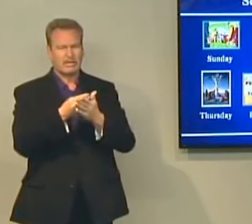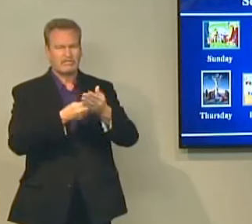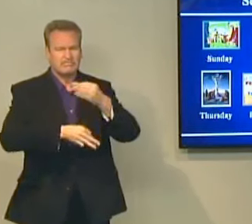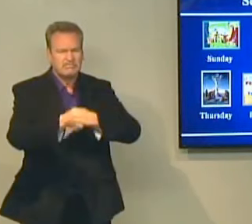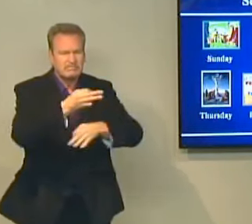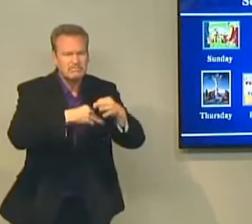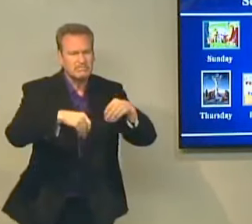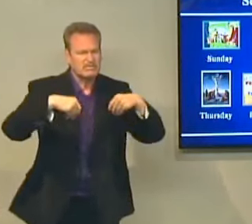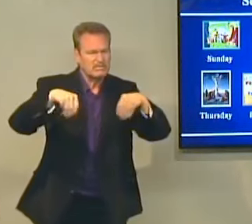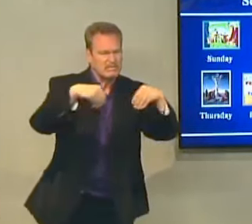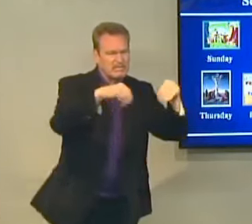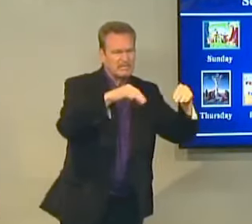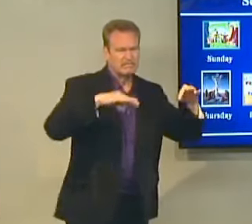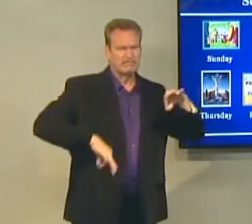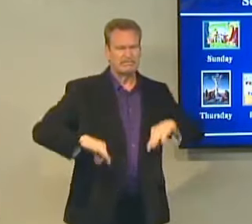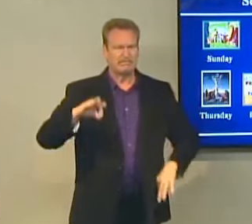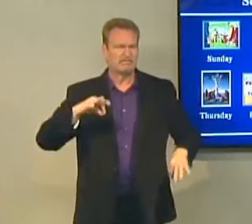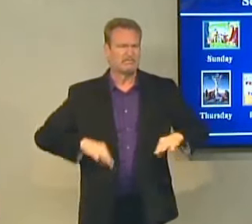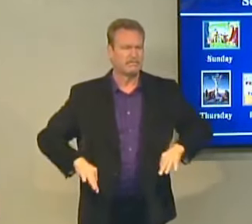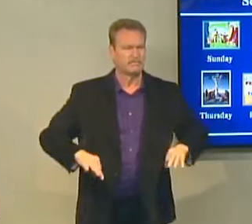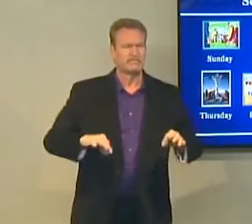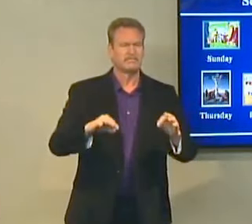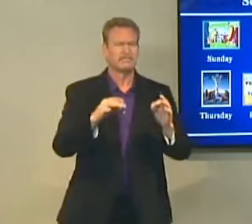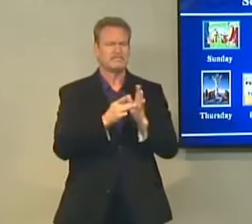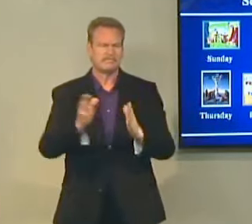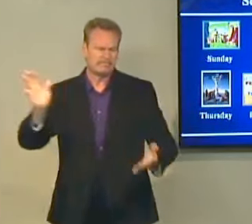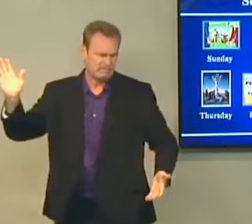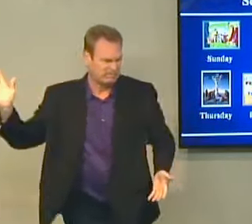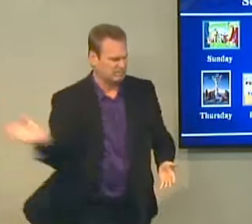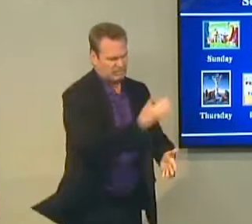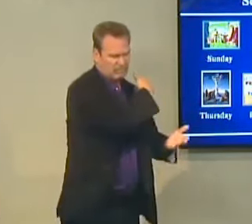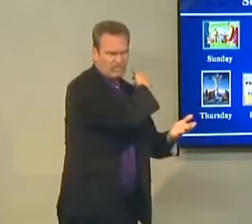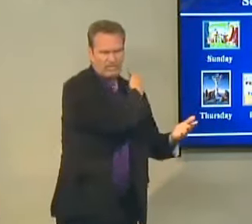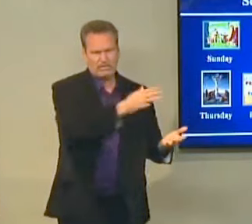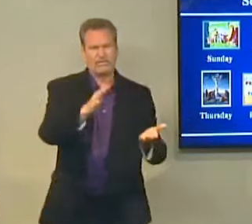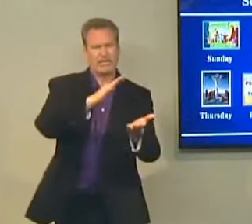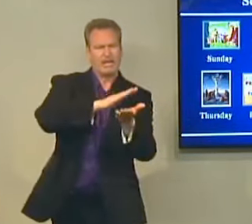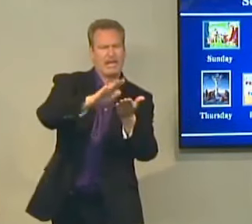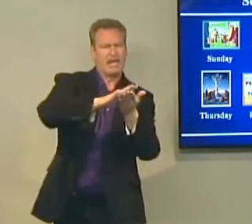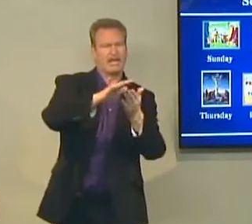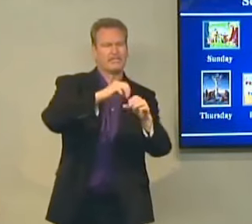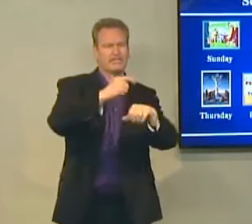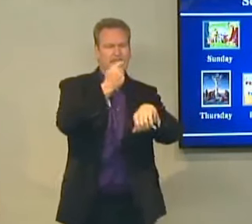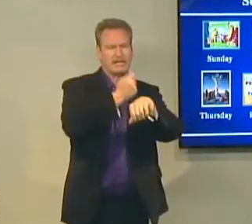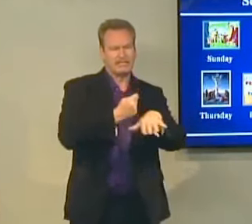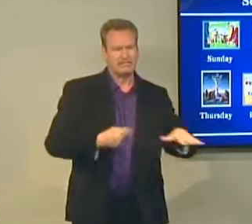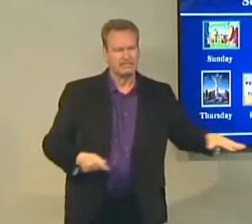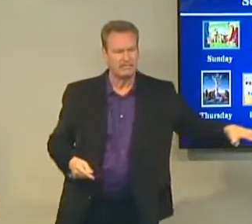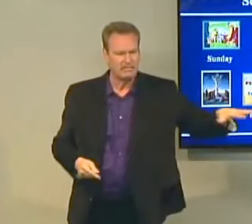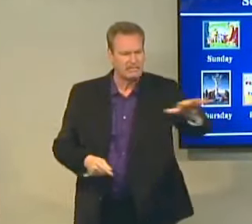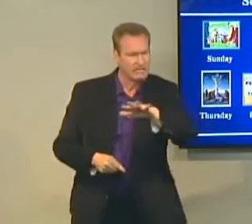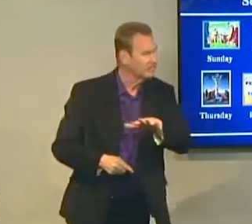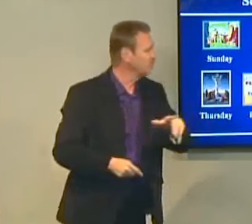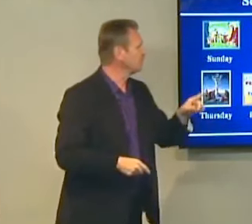sin, and the money changing. And that was taking place where people were giving unruly profits. And so he kicked out, and he cleared up the temple.